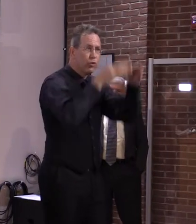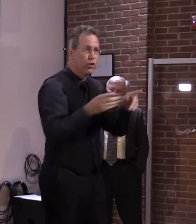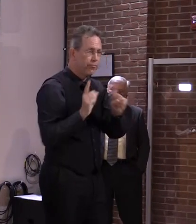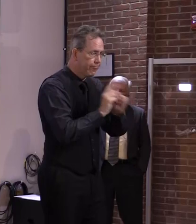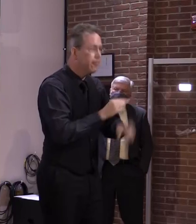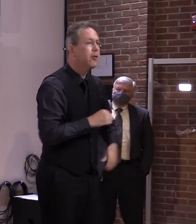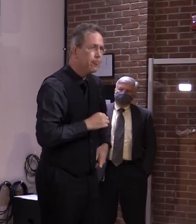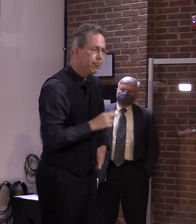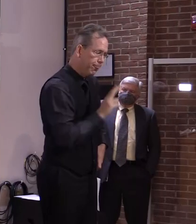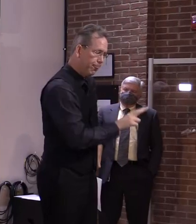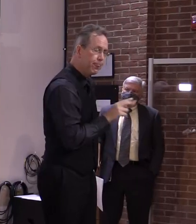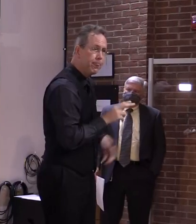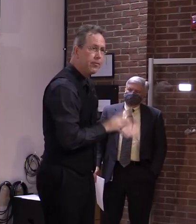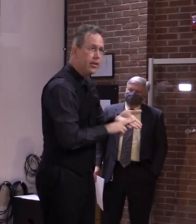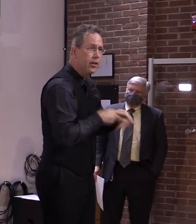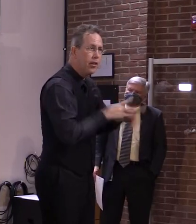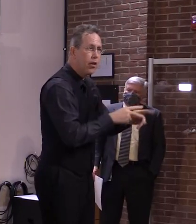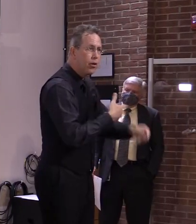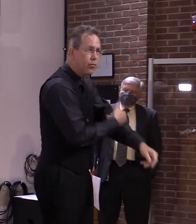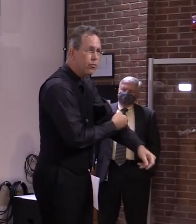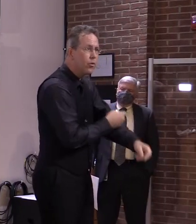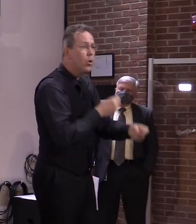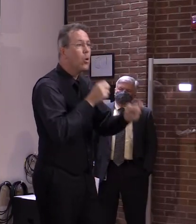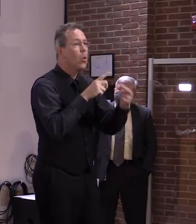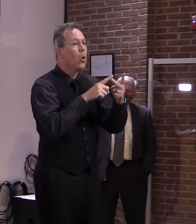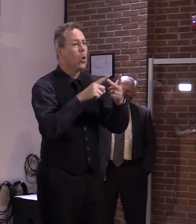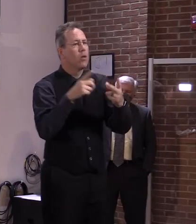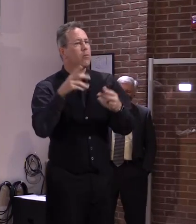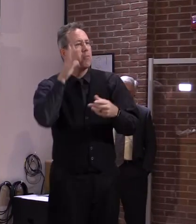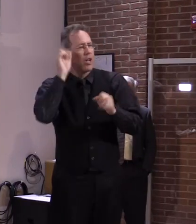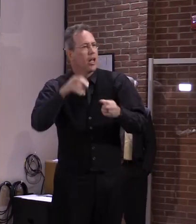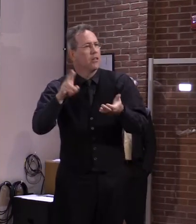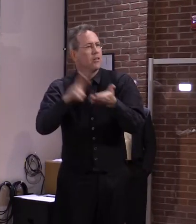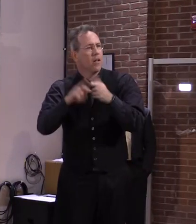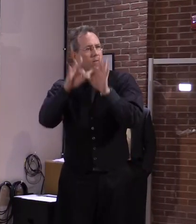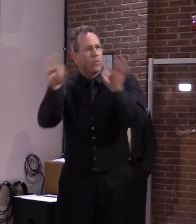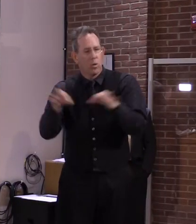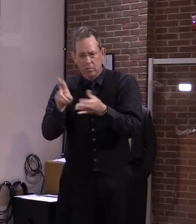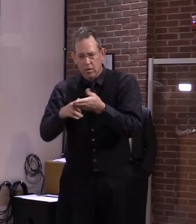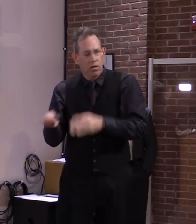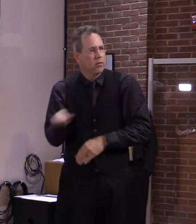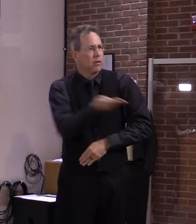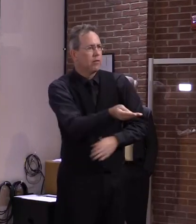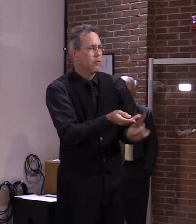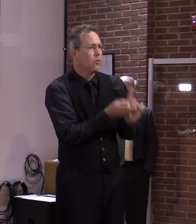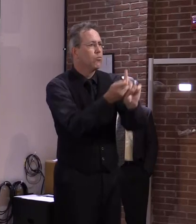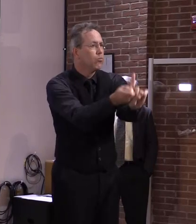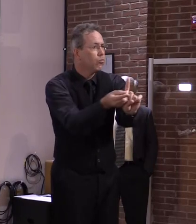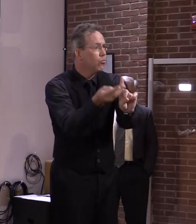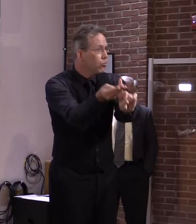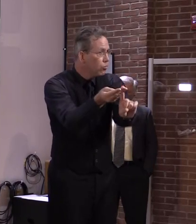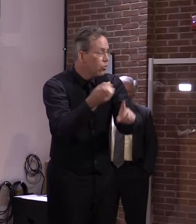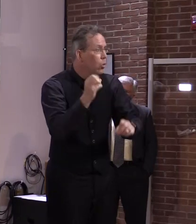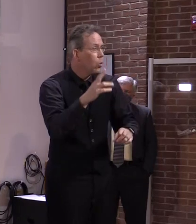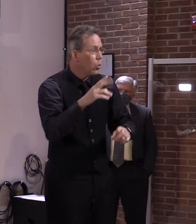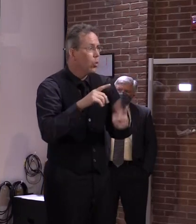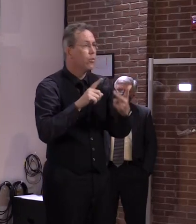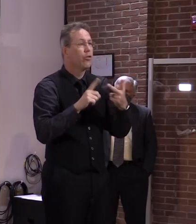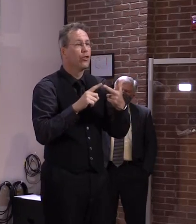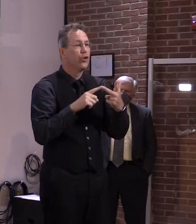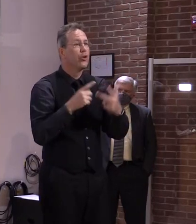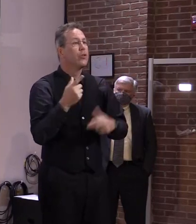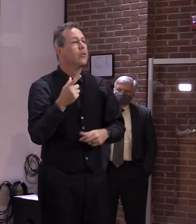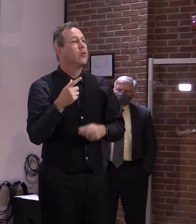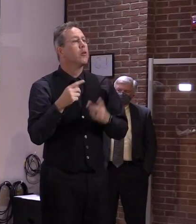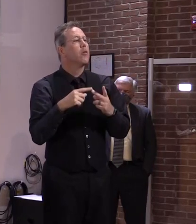and sign the vaccine consent form and send it in with their child. Or three, a member of this vaccine clinic staff can